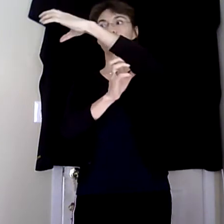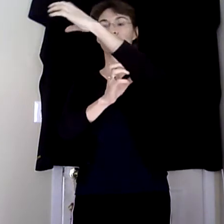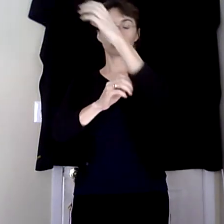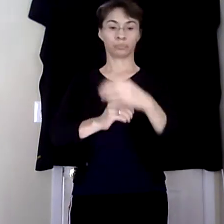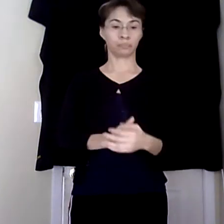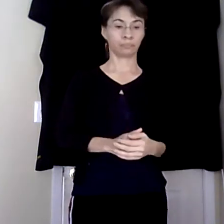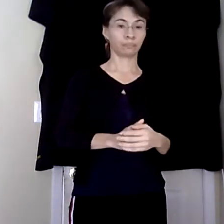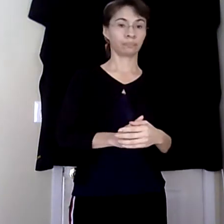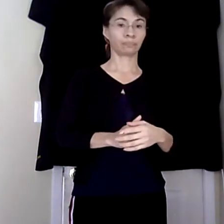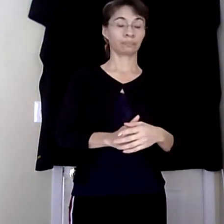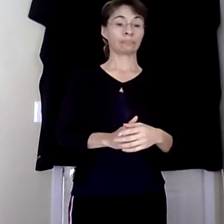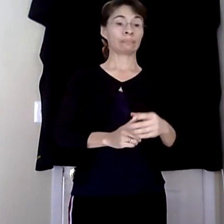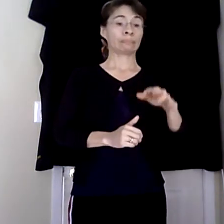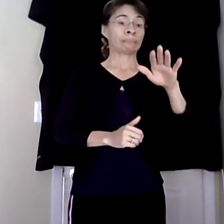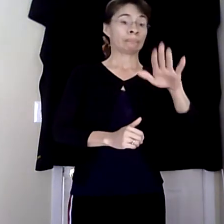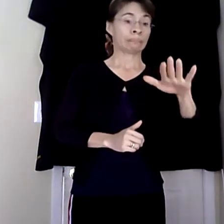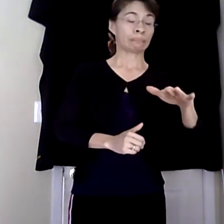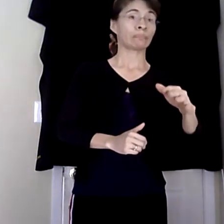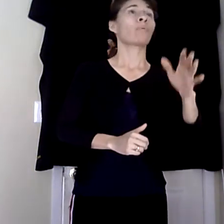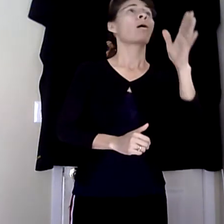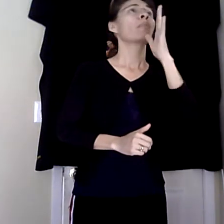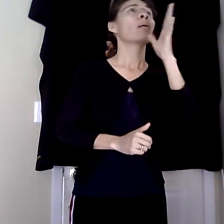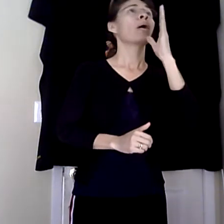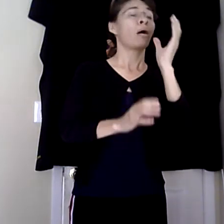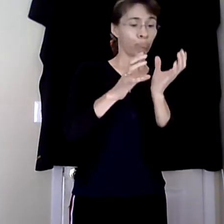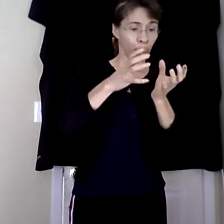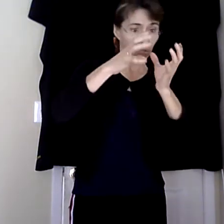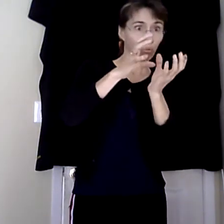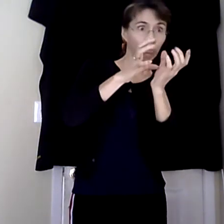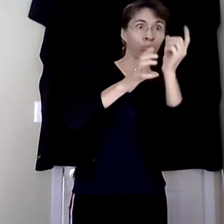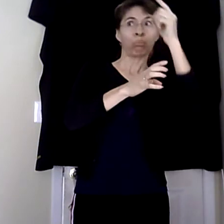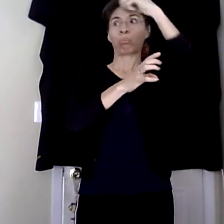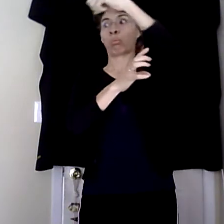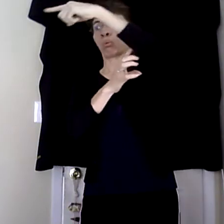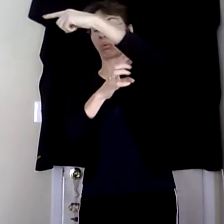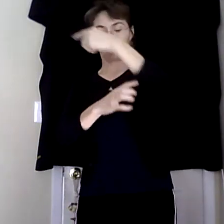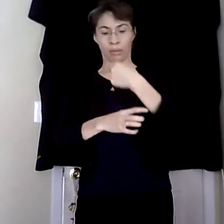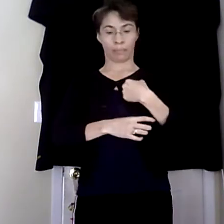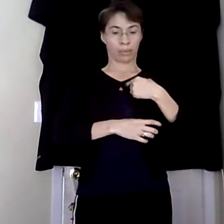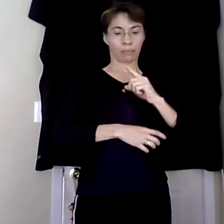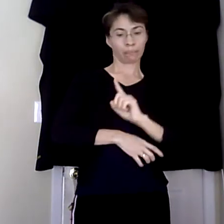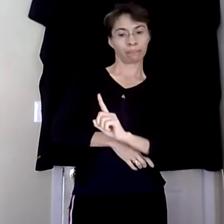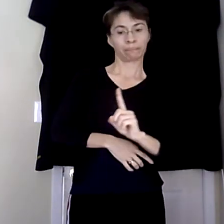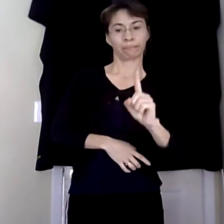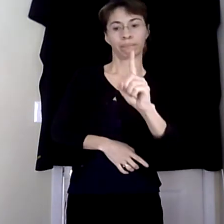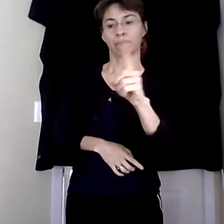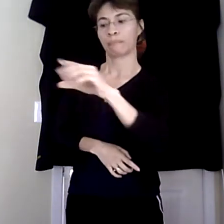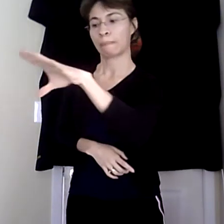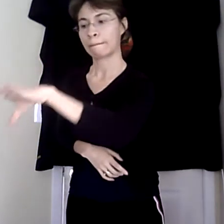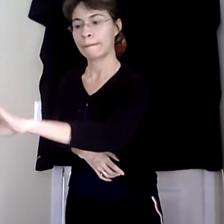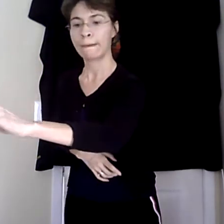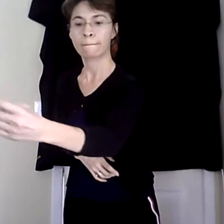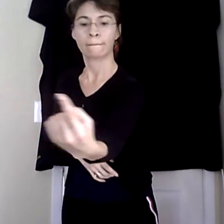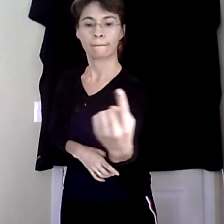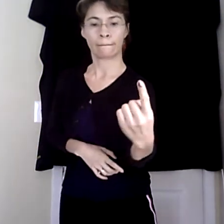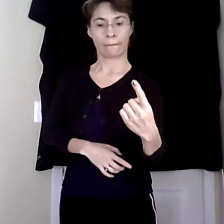able to tell me and then we can go around and get the ball instead of them going over the fence to get the ball and trampling on your flowers. I will make